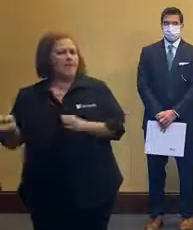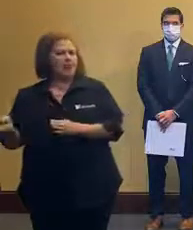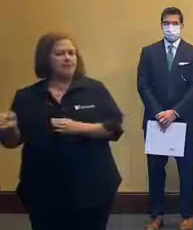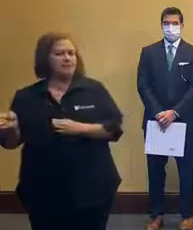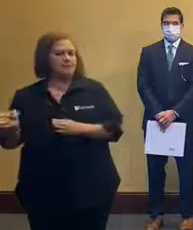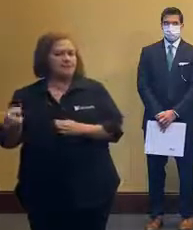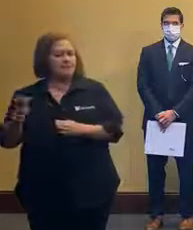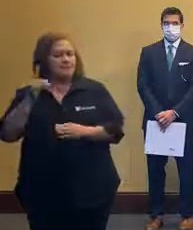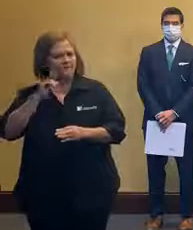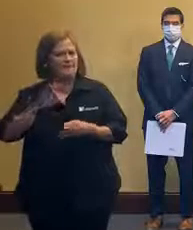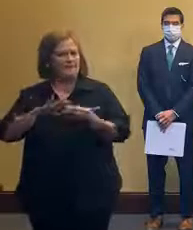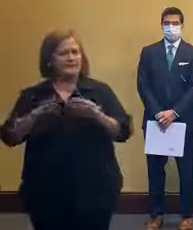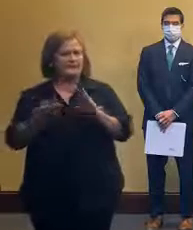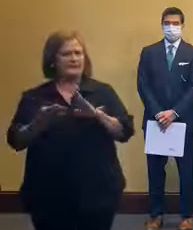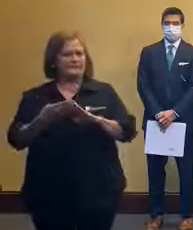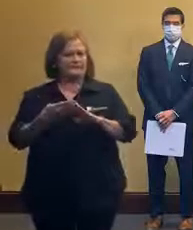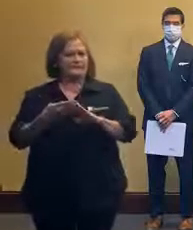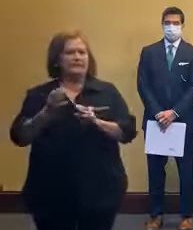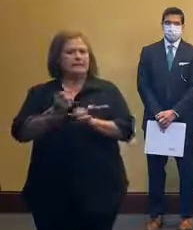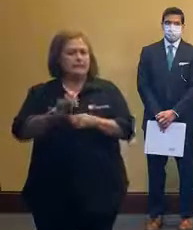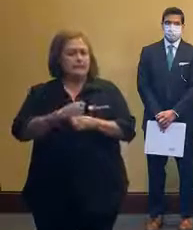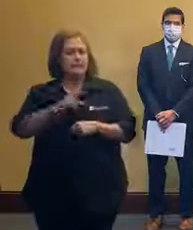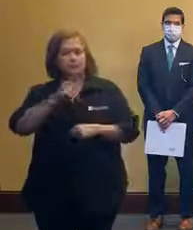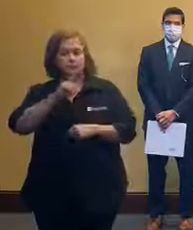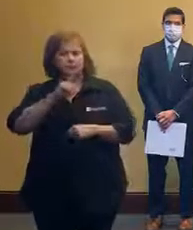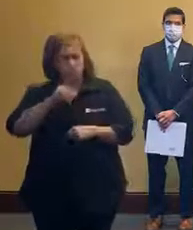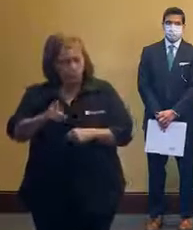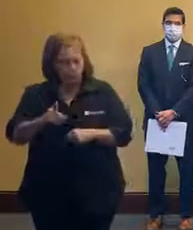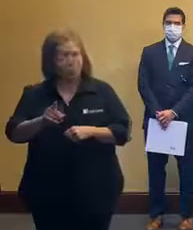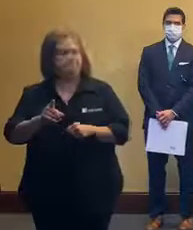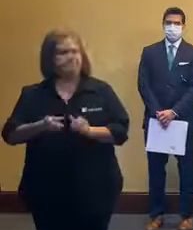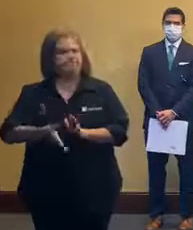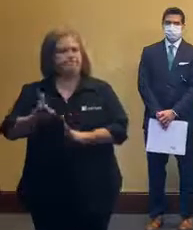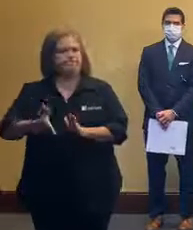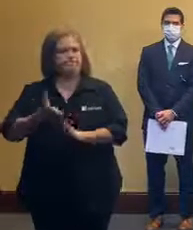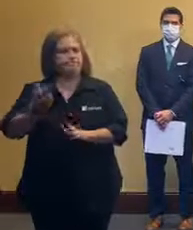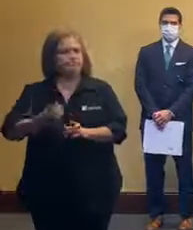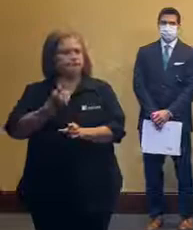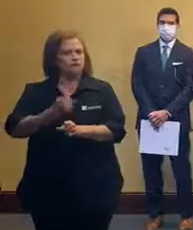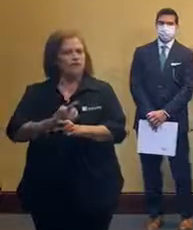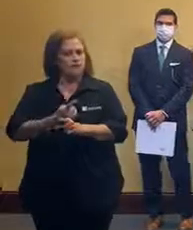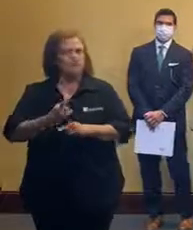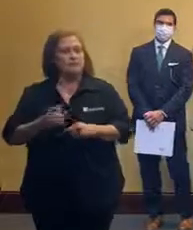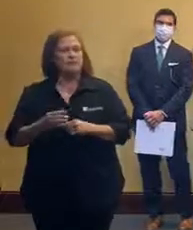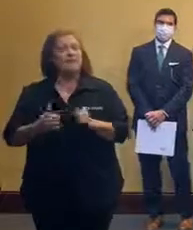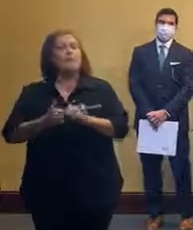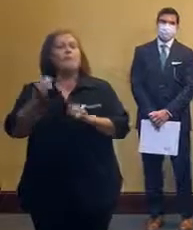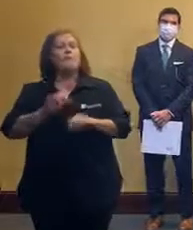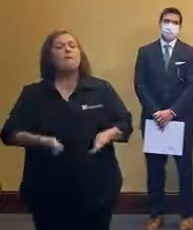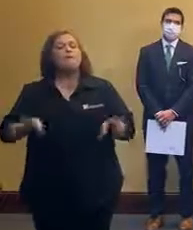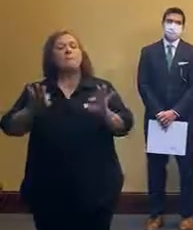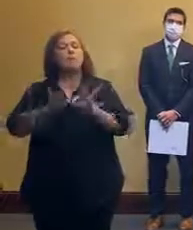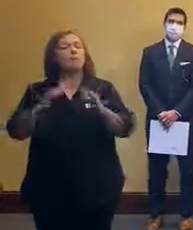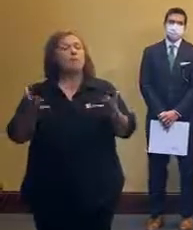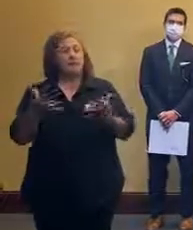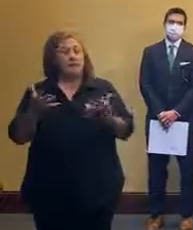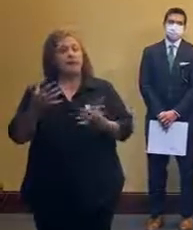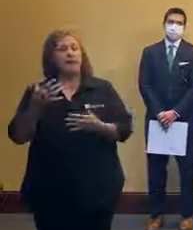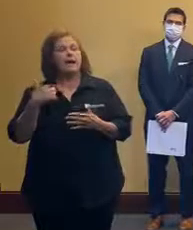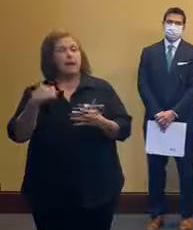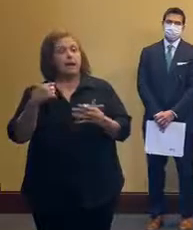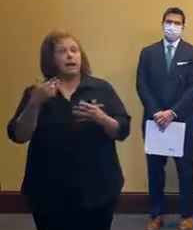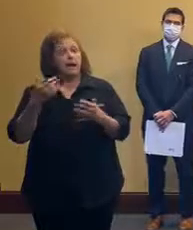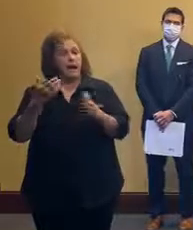to go to ensure a steady operation of city government. The most important thing that I've asked from